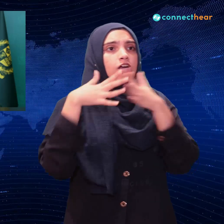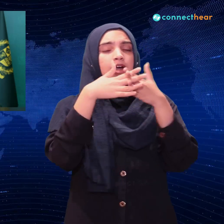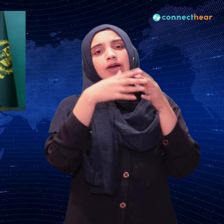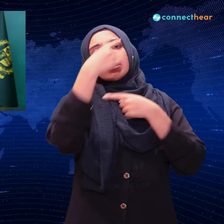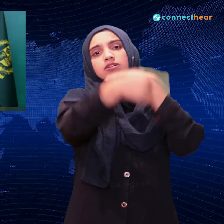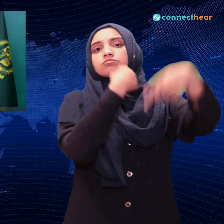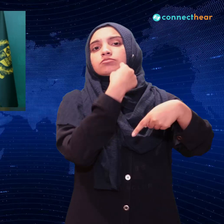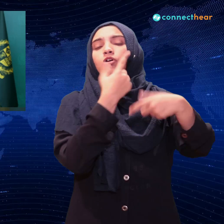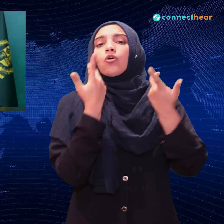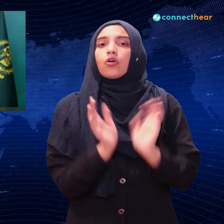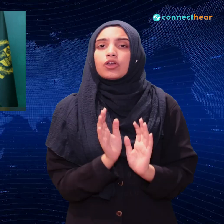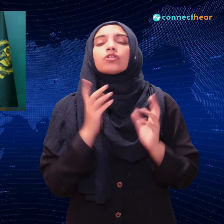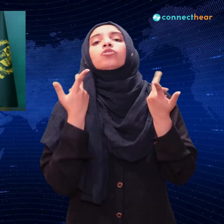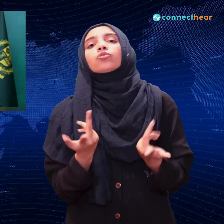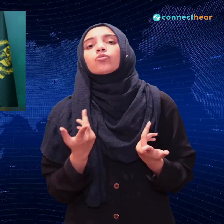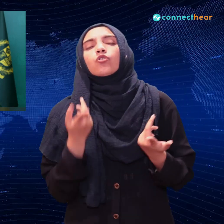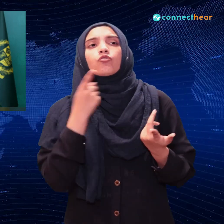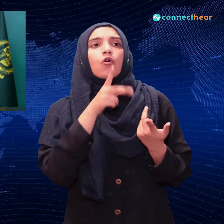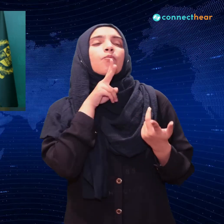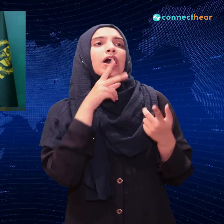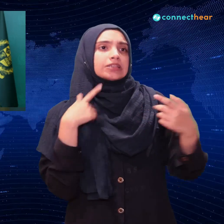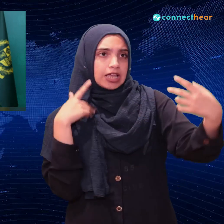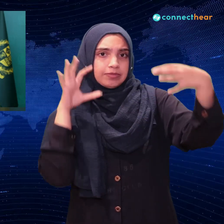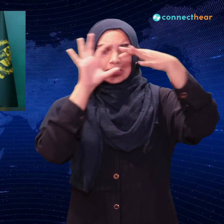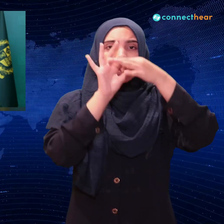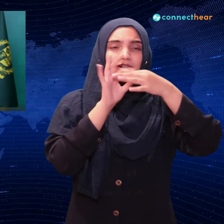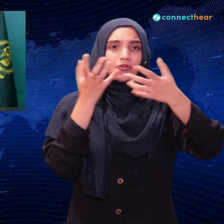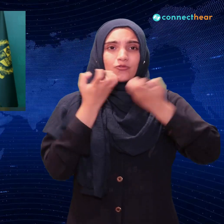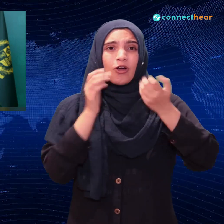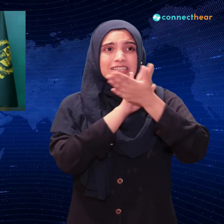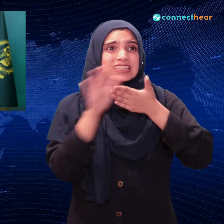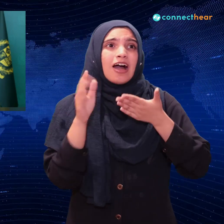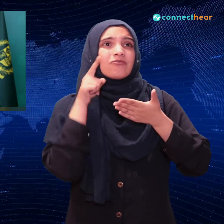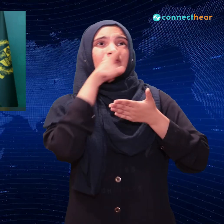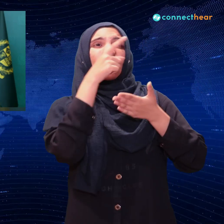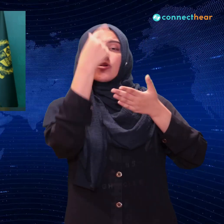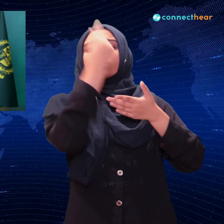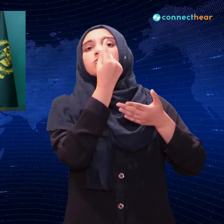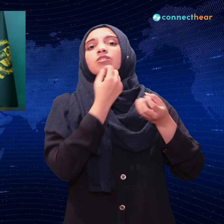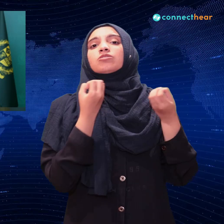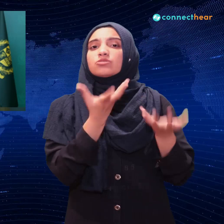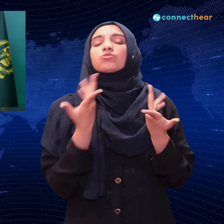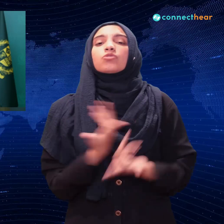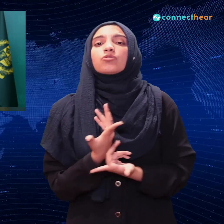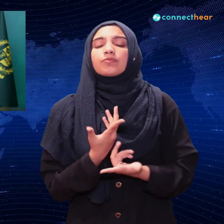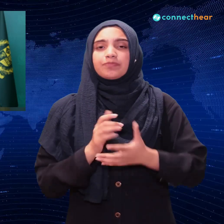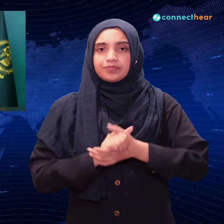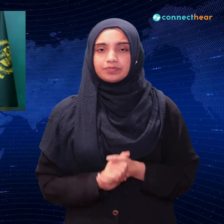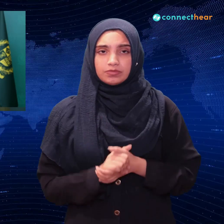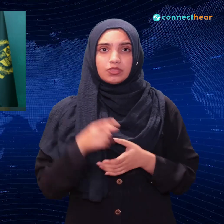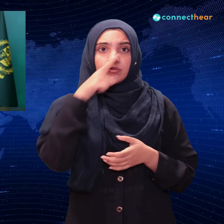from Afghan soil into Pakistan. At least there should have been a word of appreciation. But rather